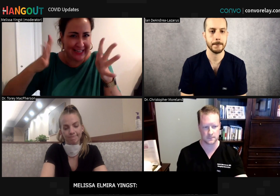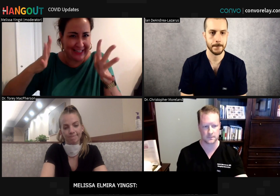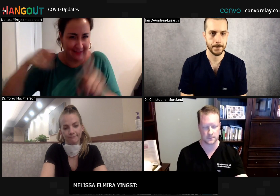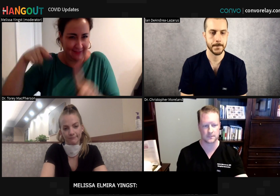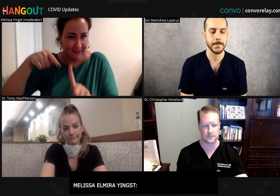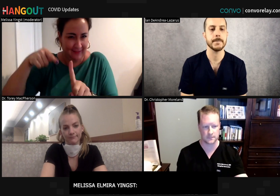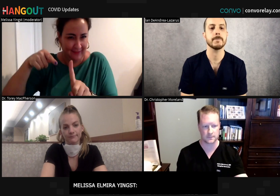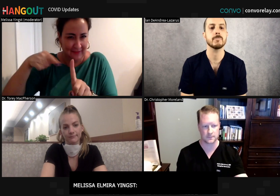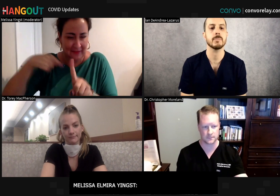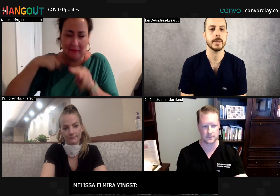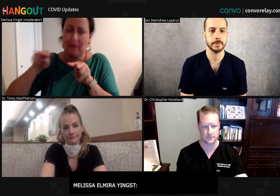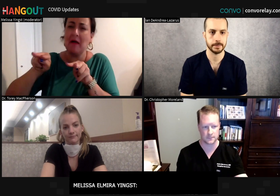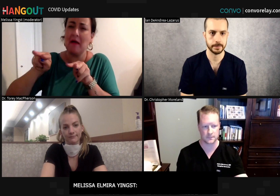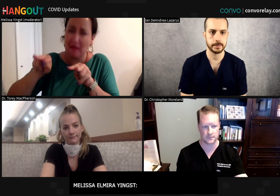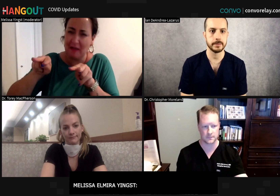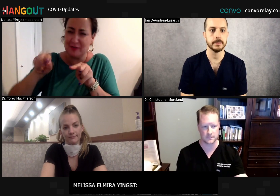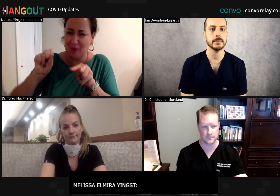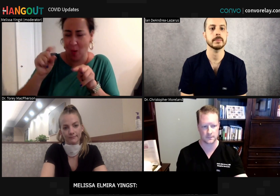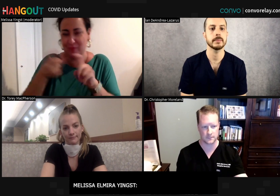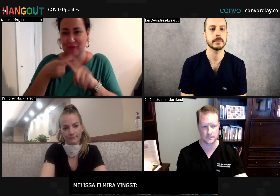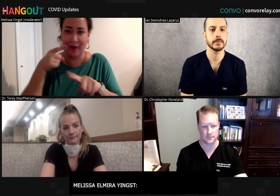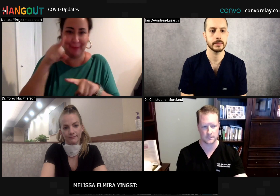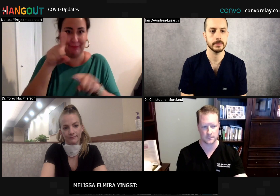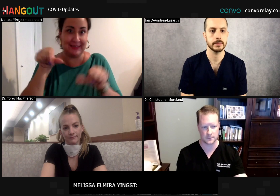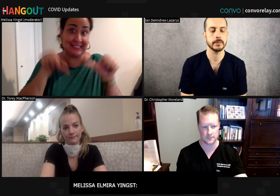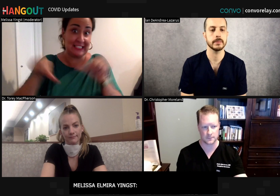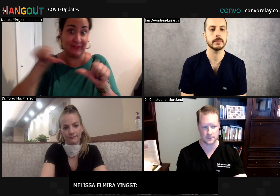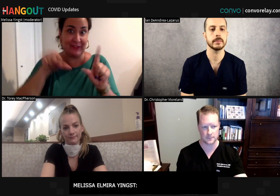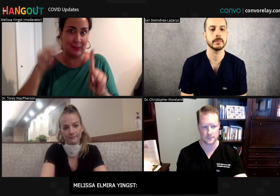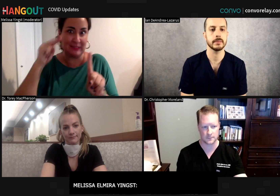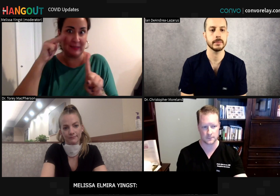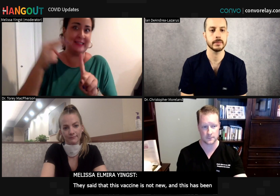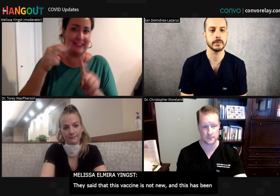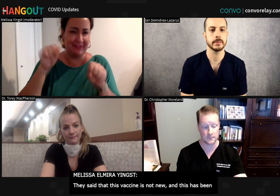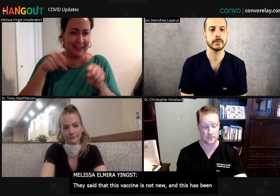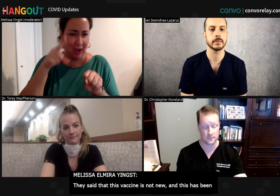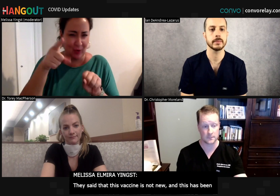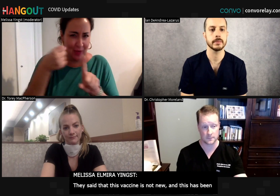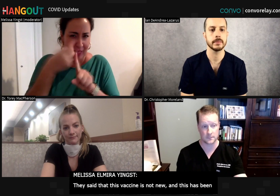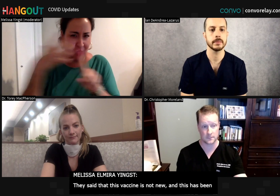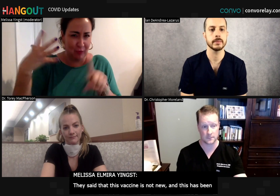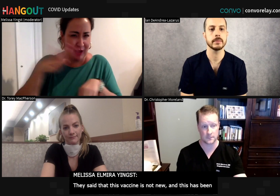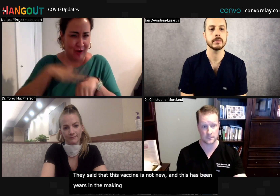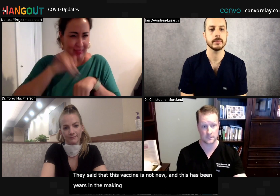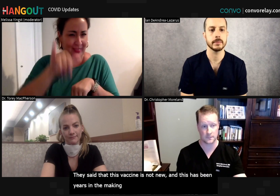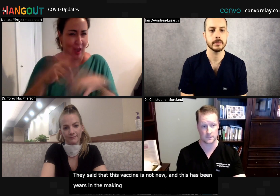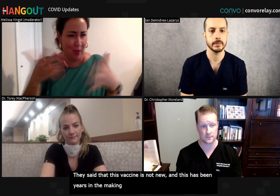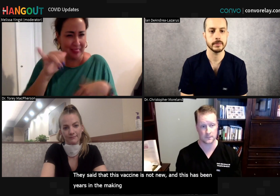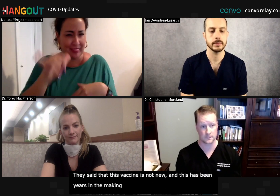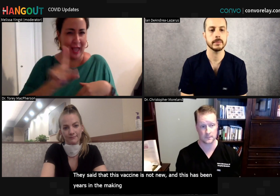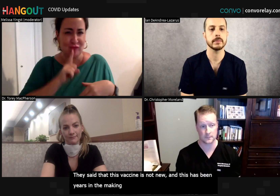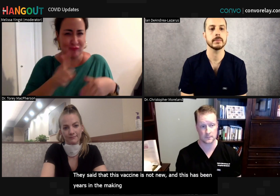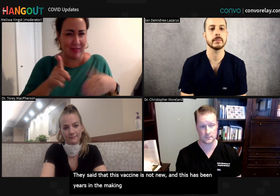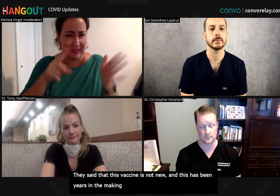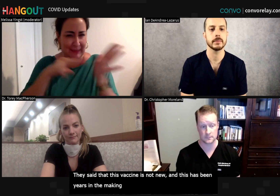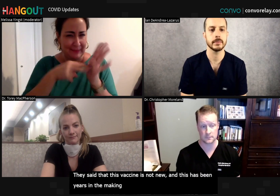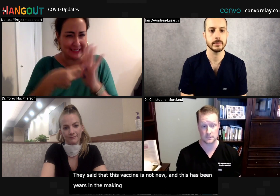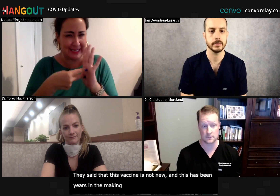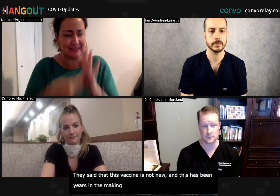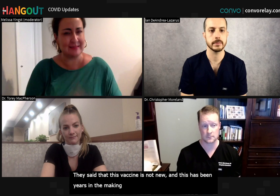making already. It was an interesting fact to hear, and it was from a from a scientific perspective. Can